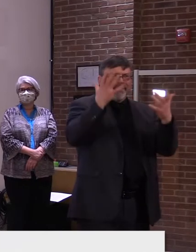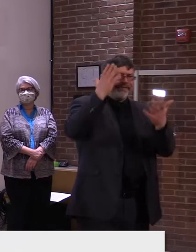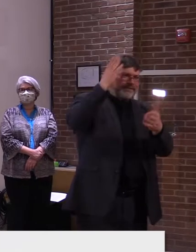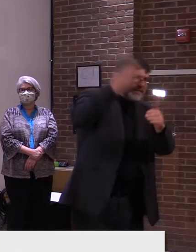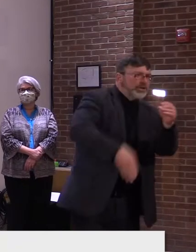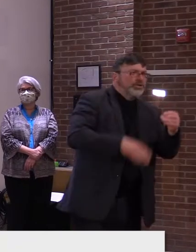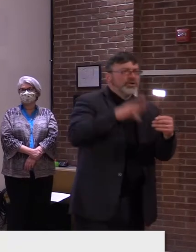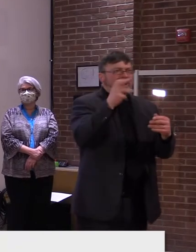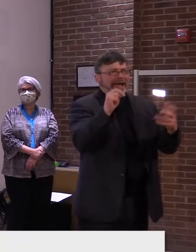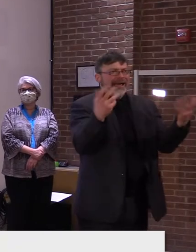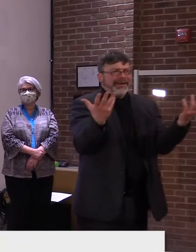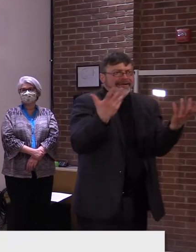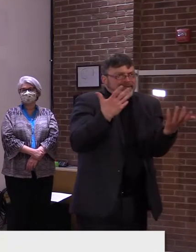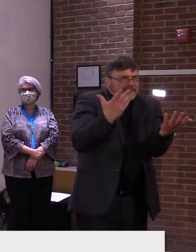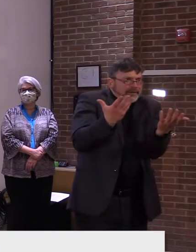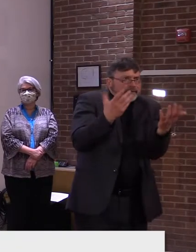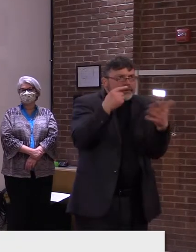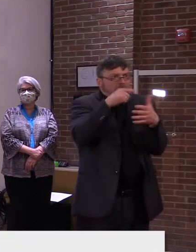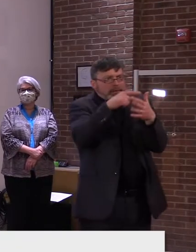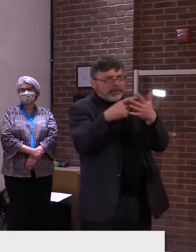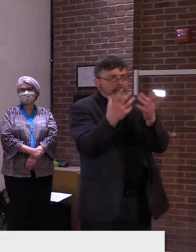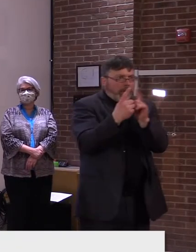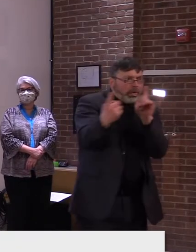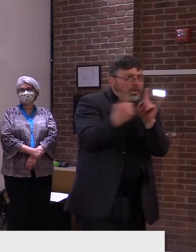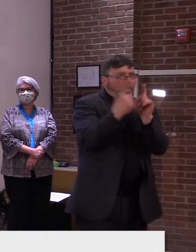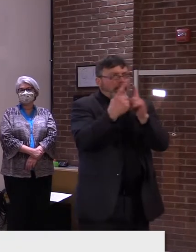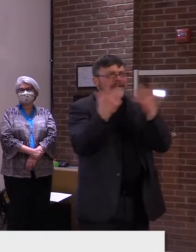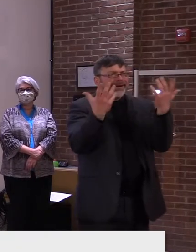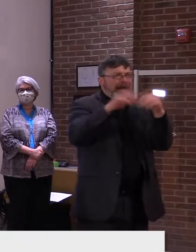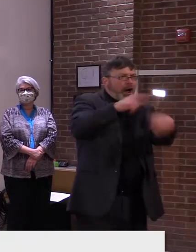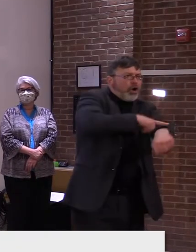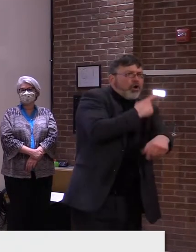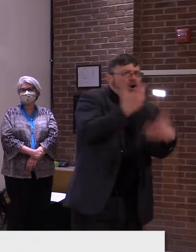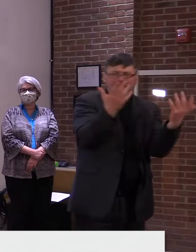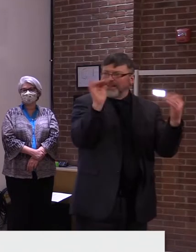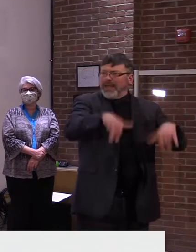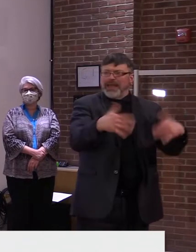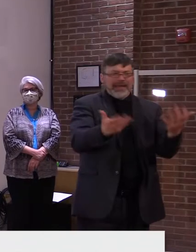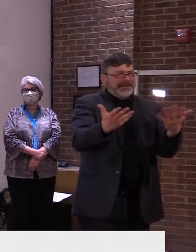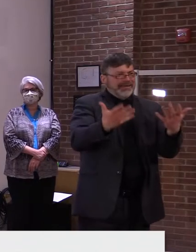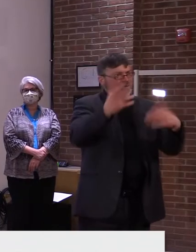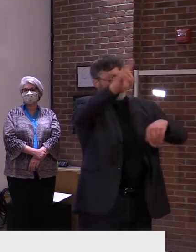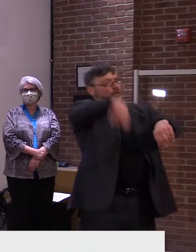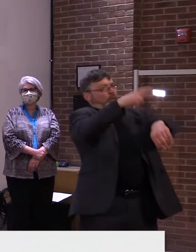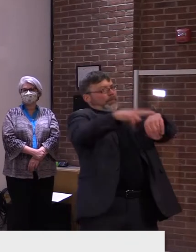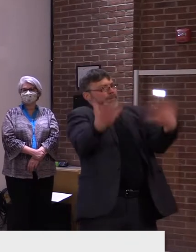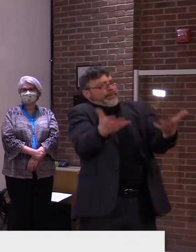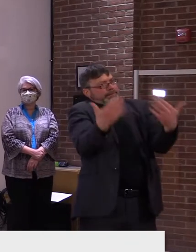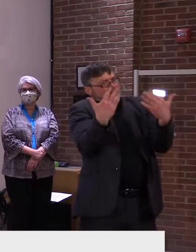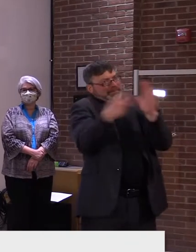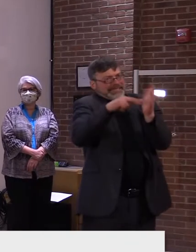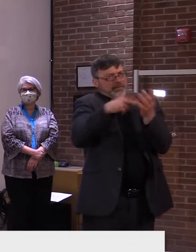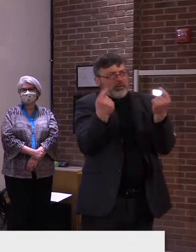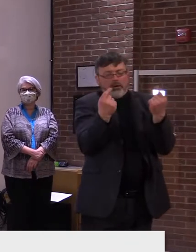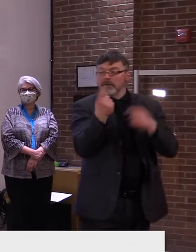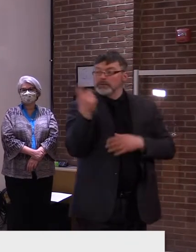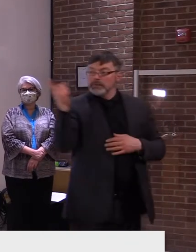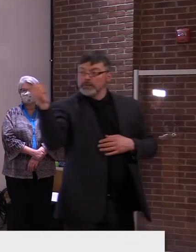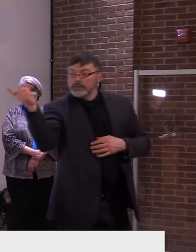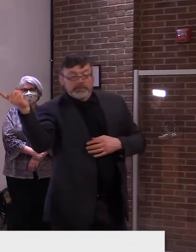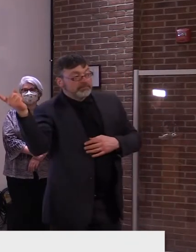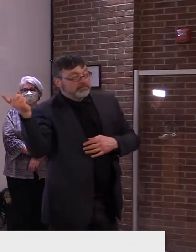my vantage point is when we get to that 4th of July stake in the ground, so to speak, is